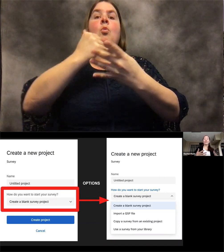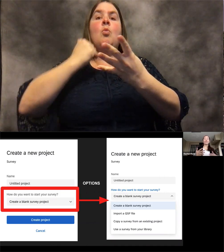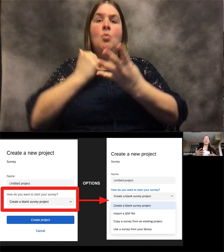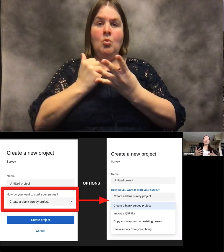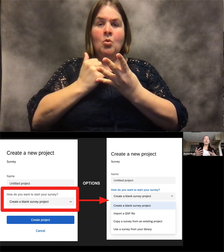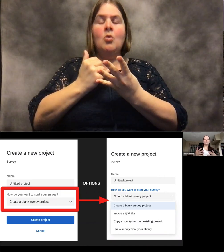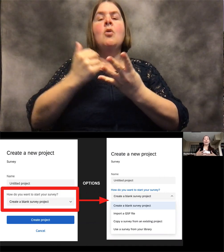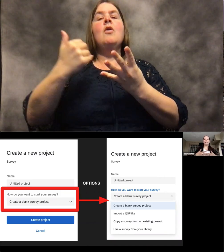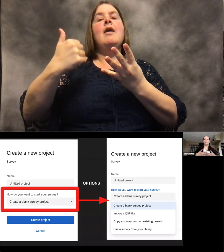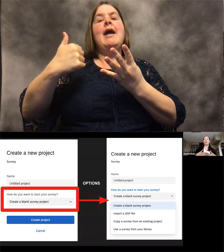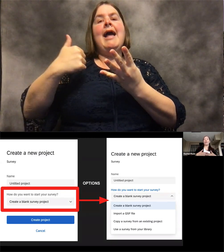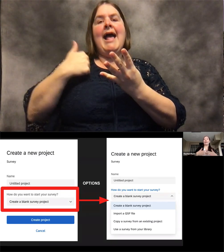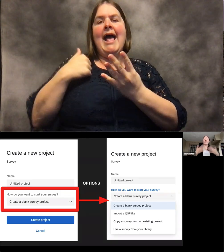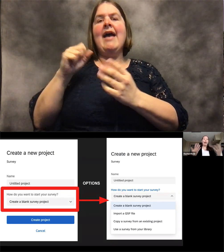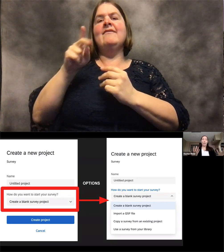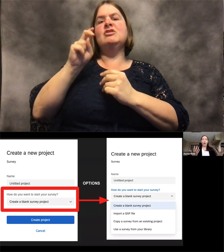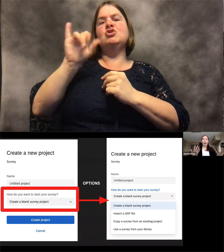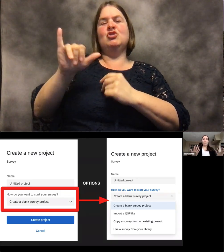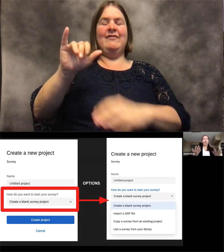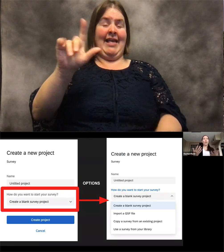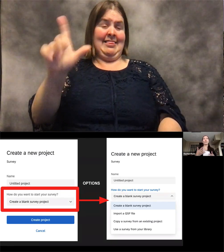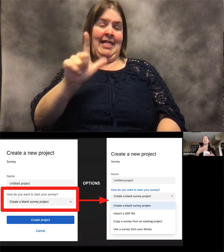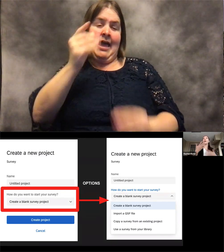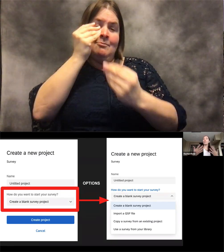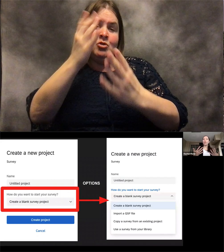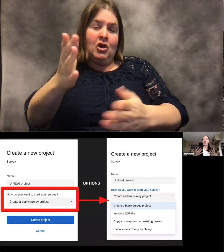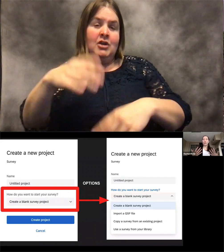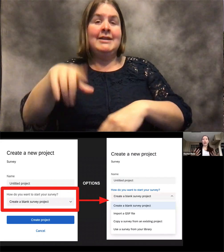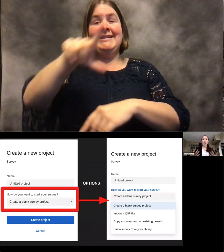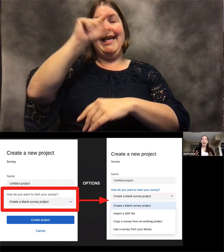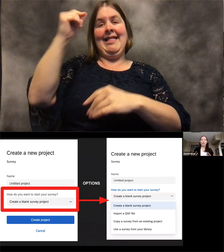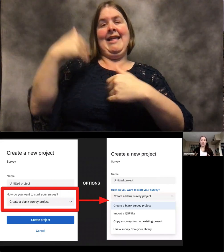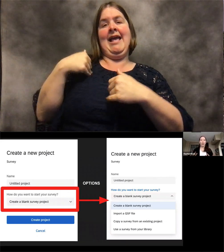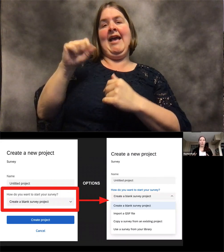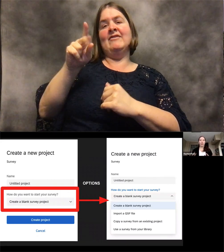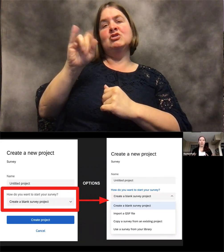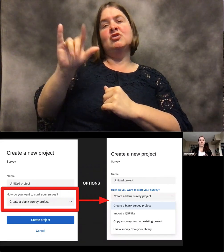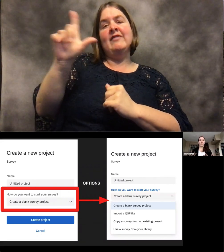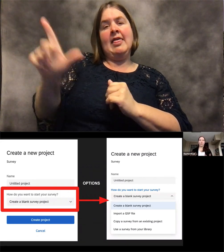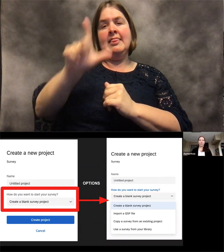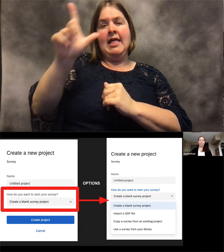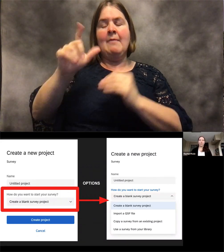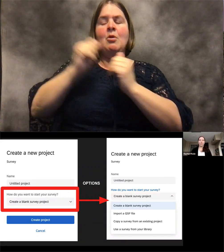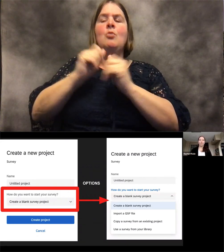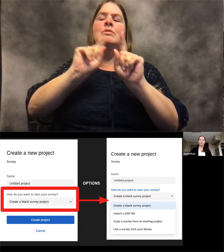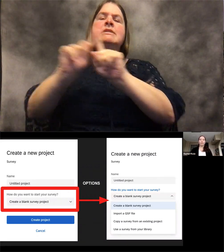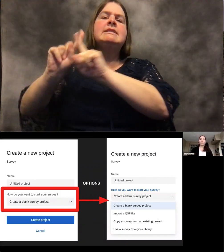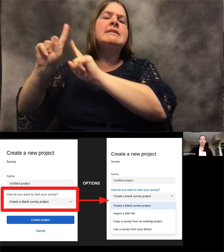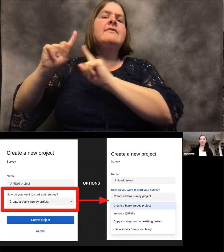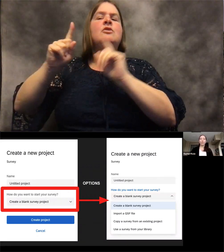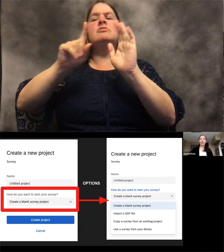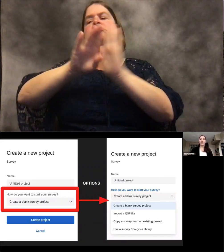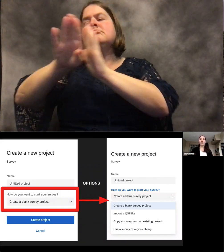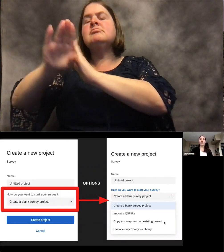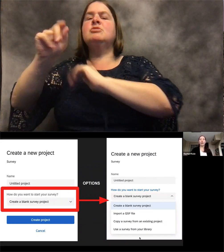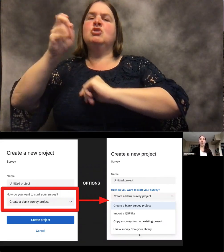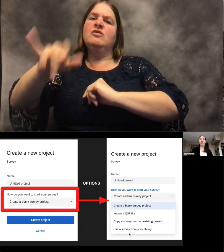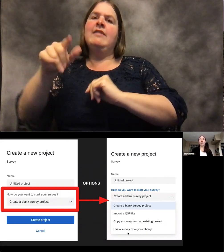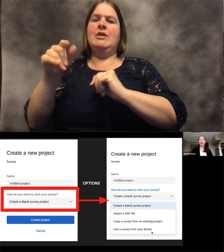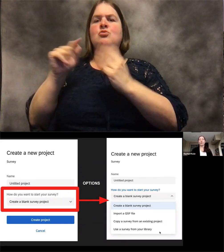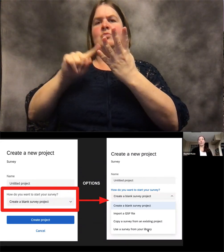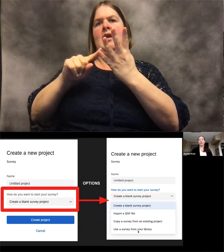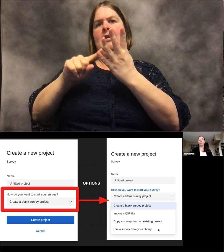or there is also a survey library, which has a number of different kinds of questionnaires. And so